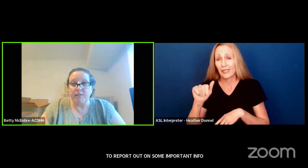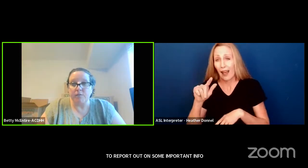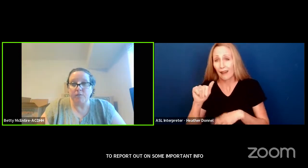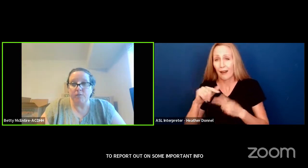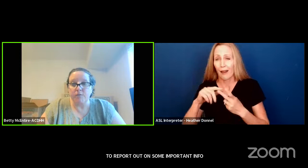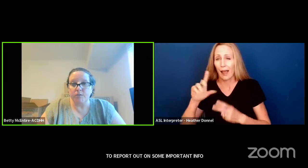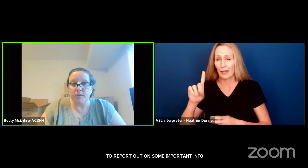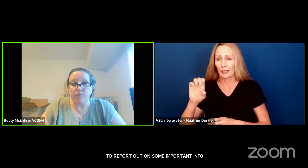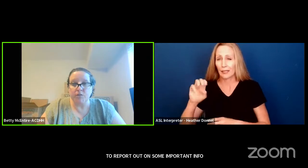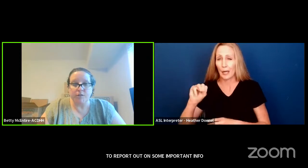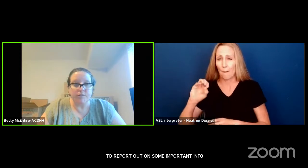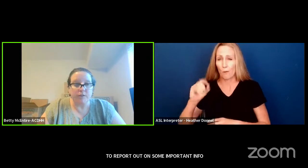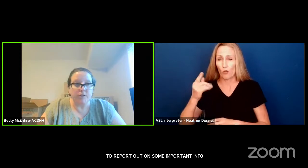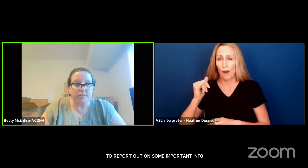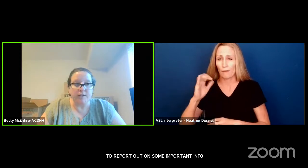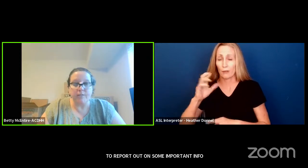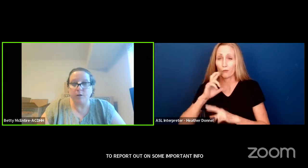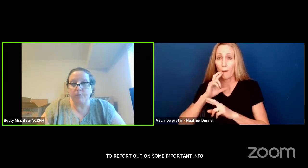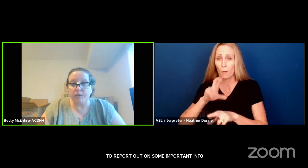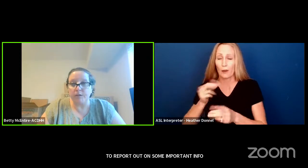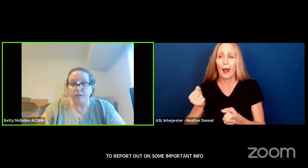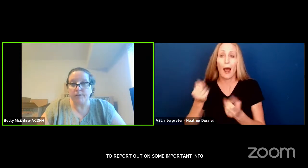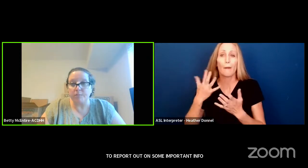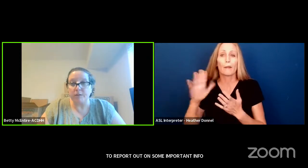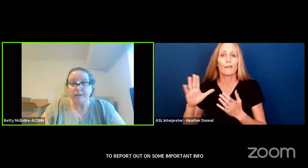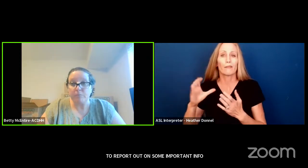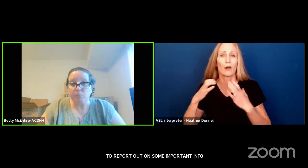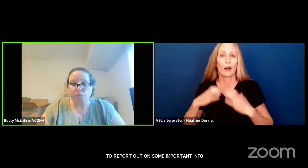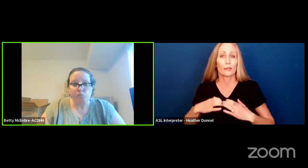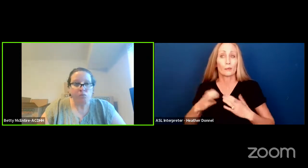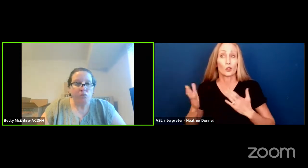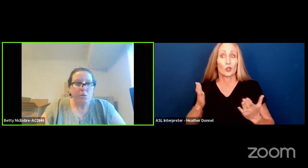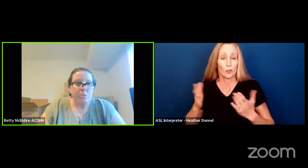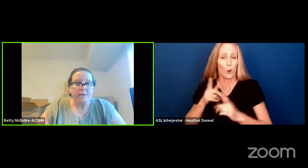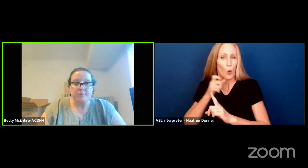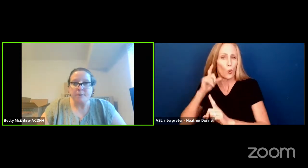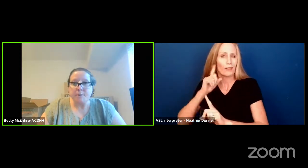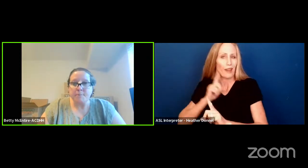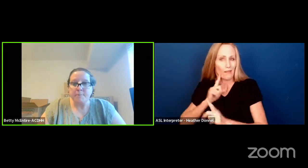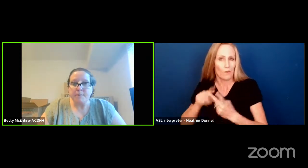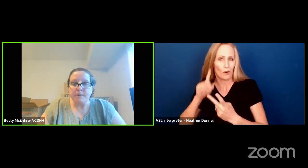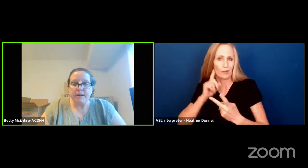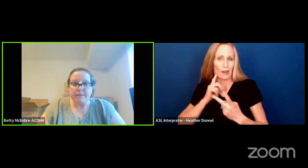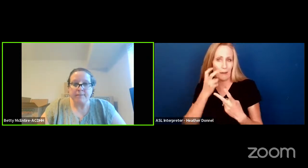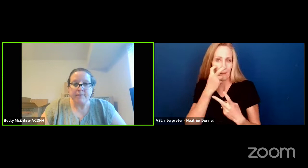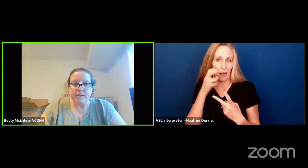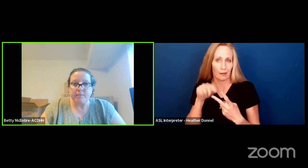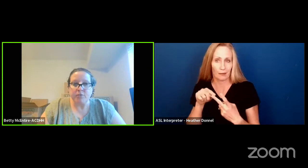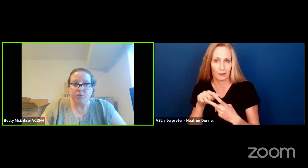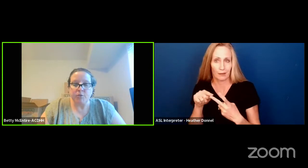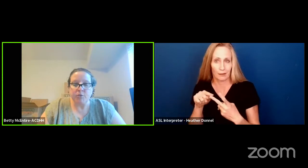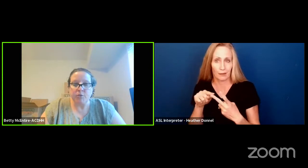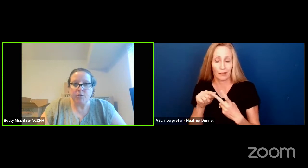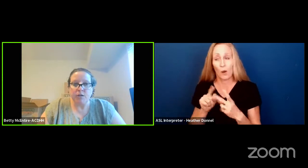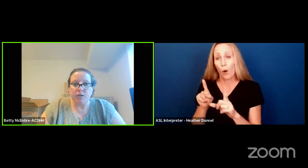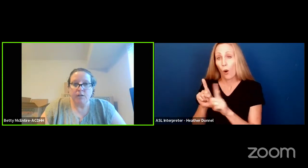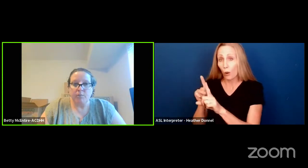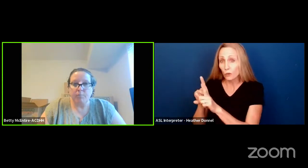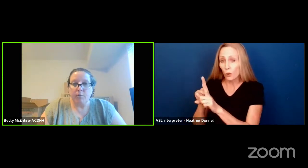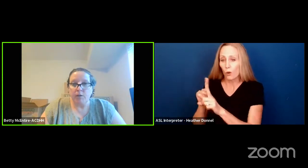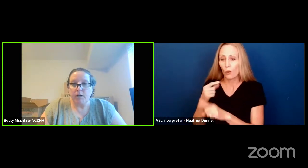many individuals they serve are deaf, hard of hearing, and deafblind, as well asking them